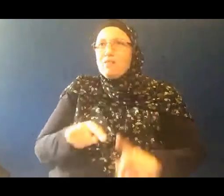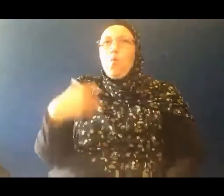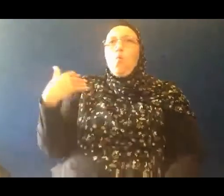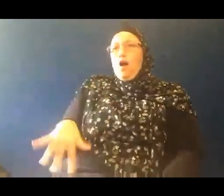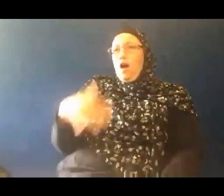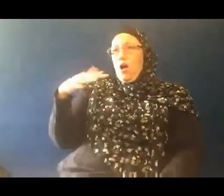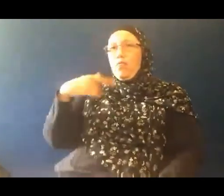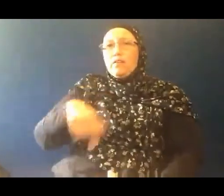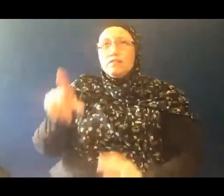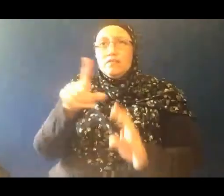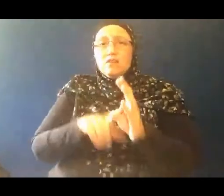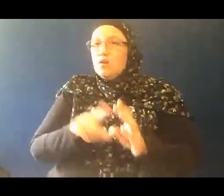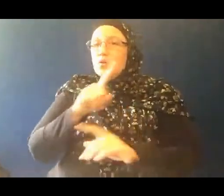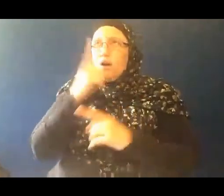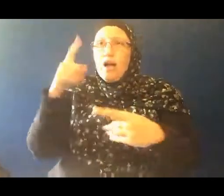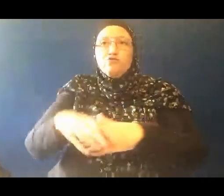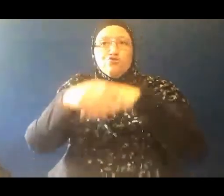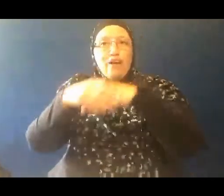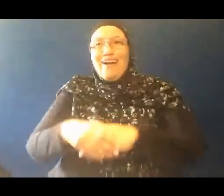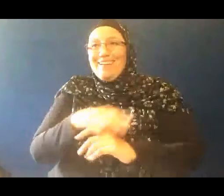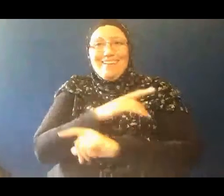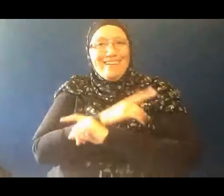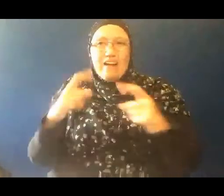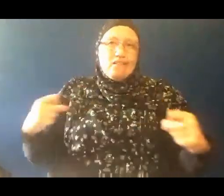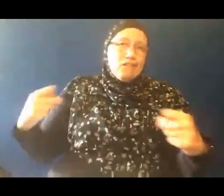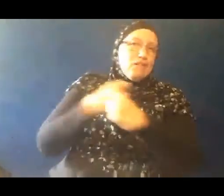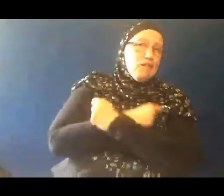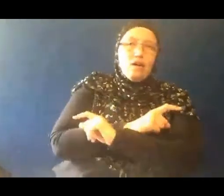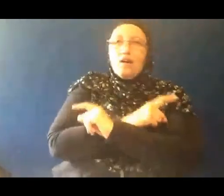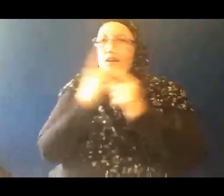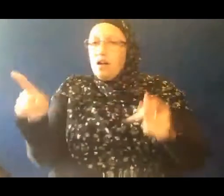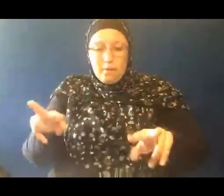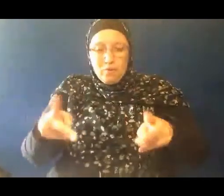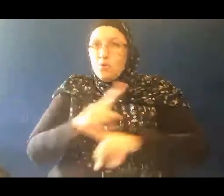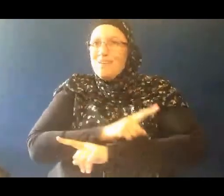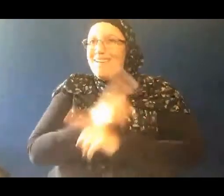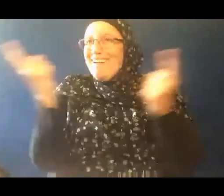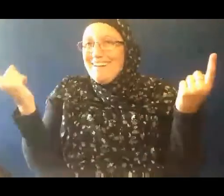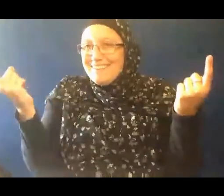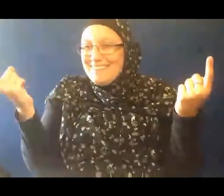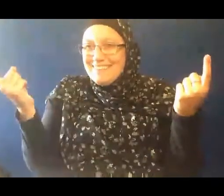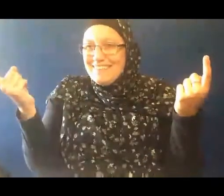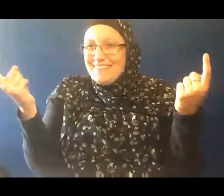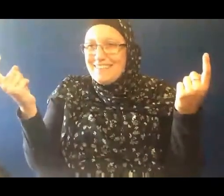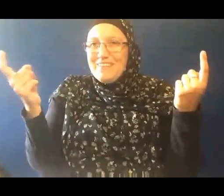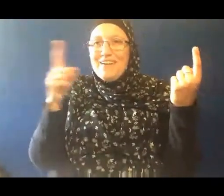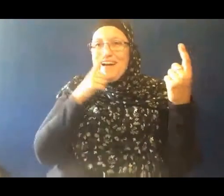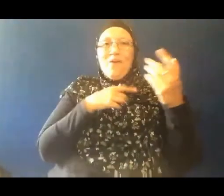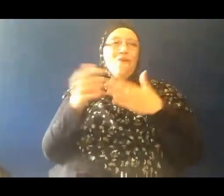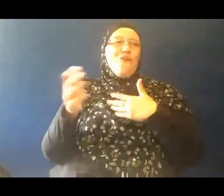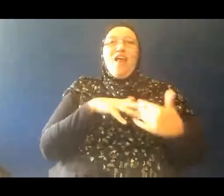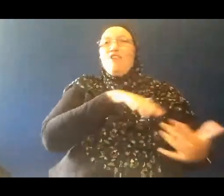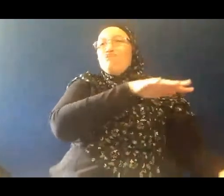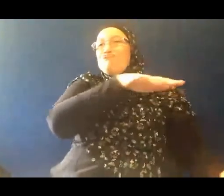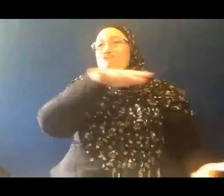you can't even shake hands with them, let alone having, you know, barbecue, let alone arranging banquets